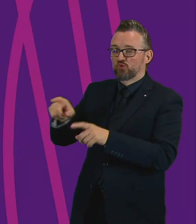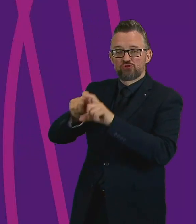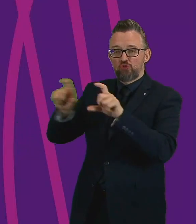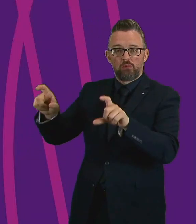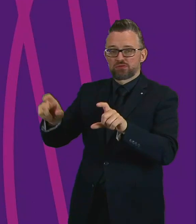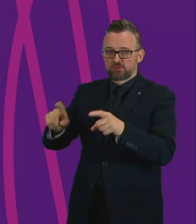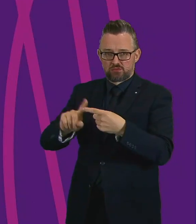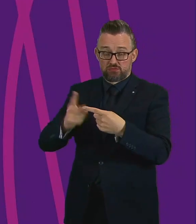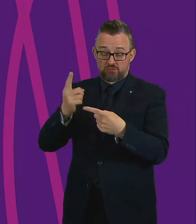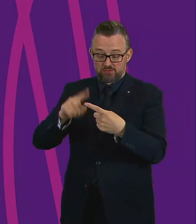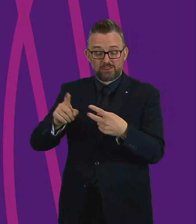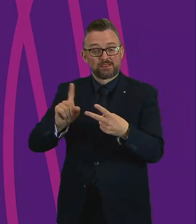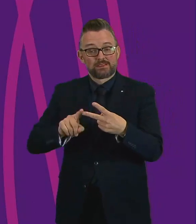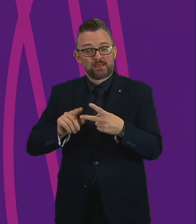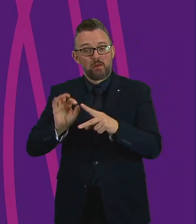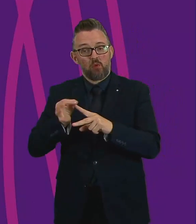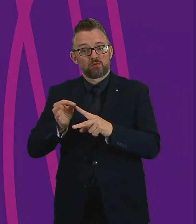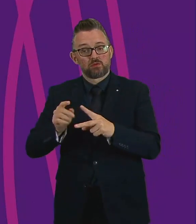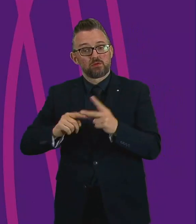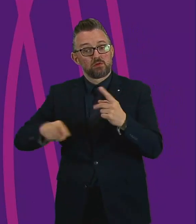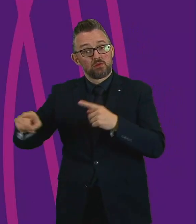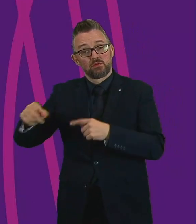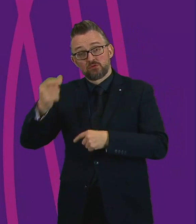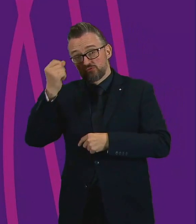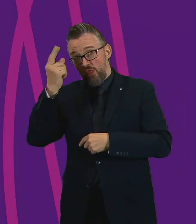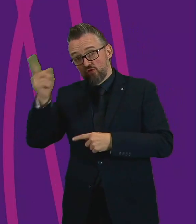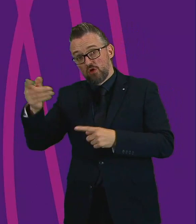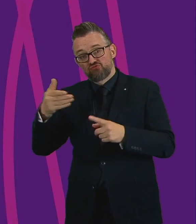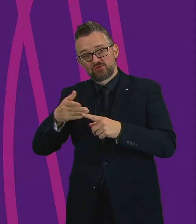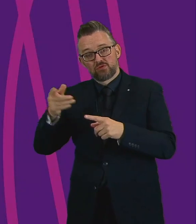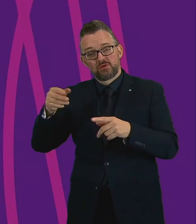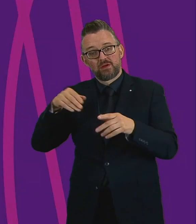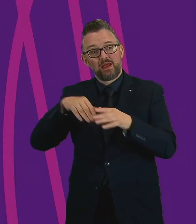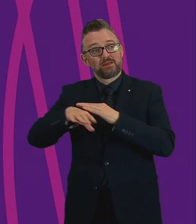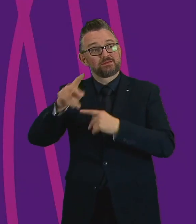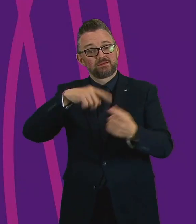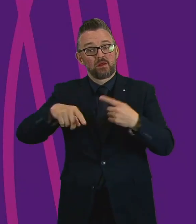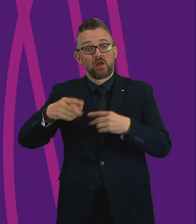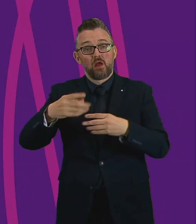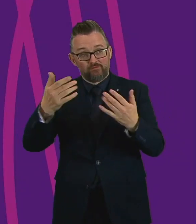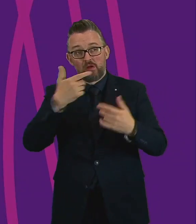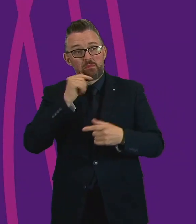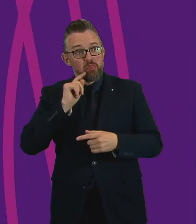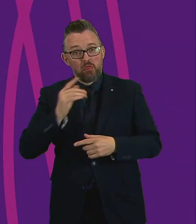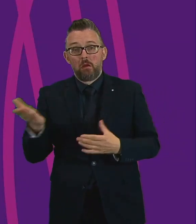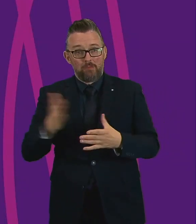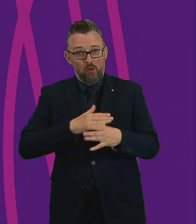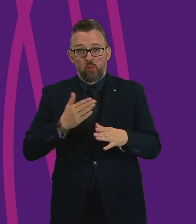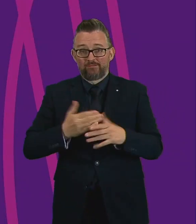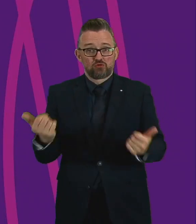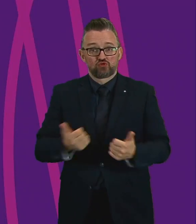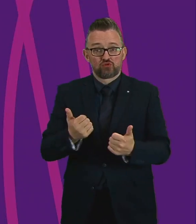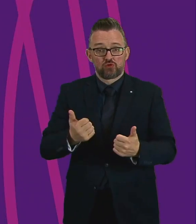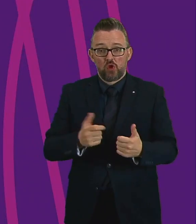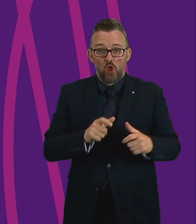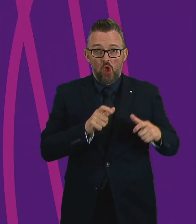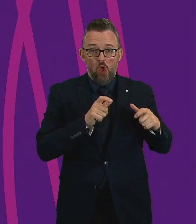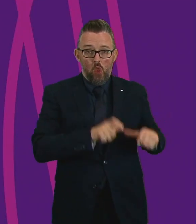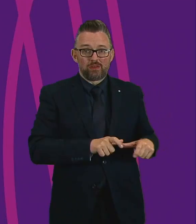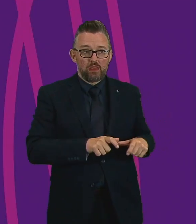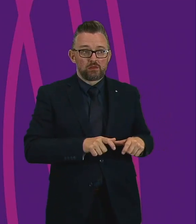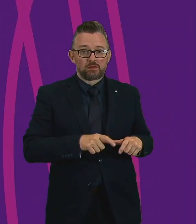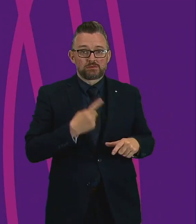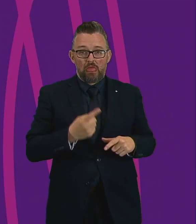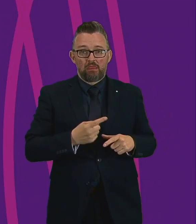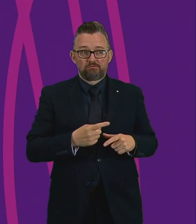point. The second point is, do you also recognise, if you're out on the roads at the moment, a lot of people have gone back to work, that actually lockdown is unravelling on